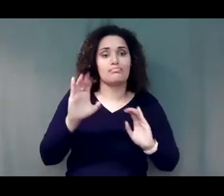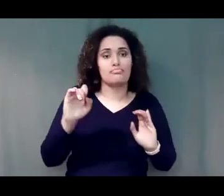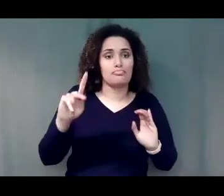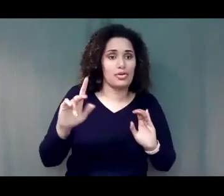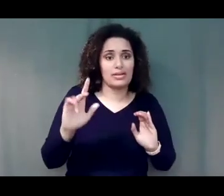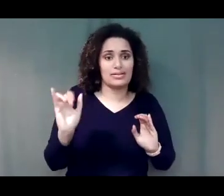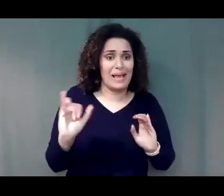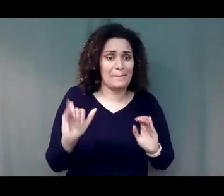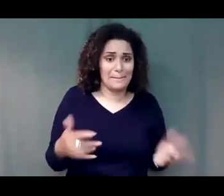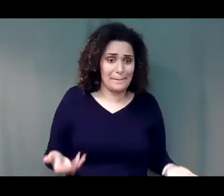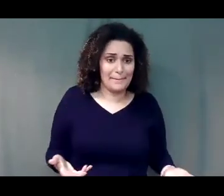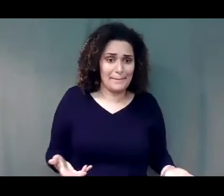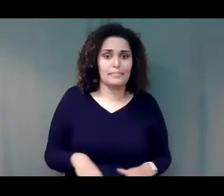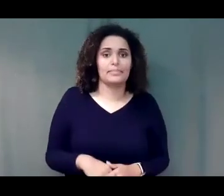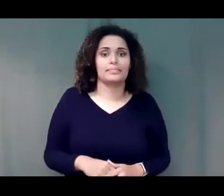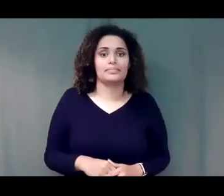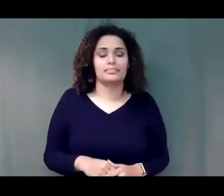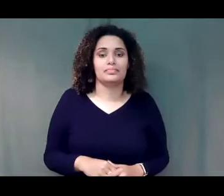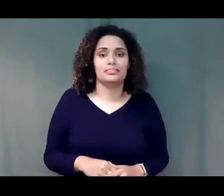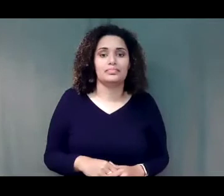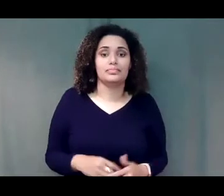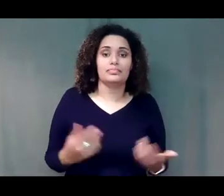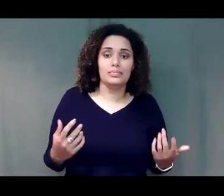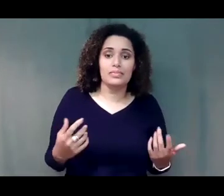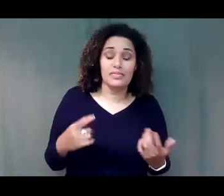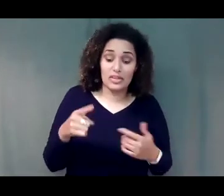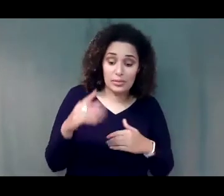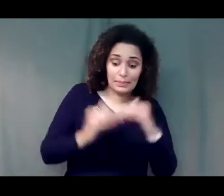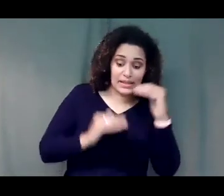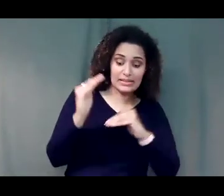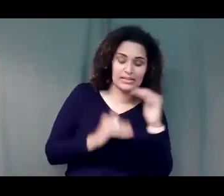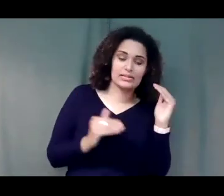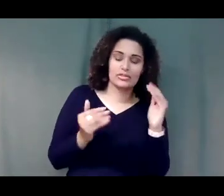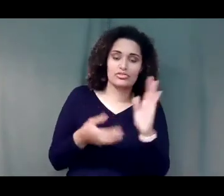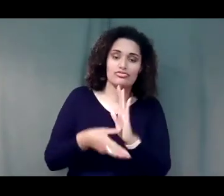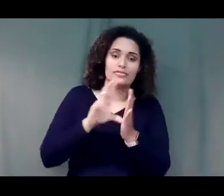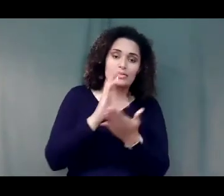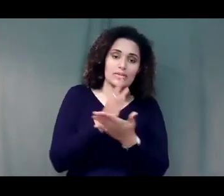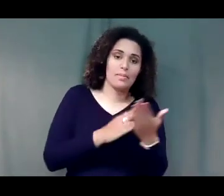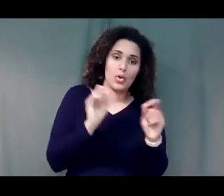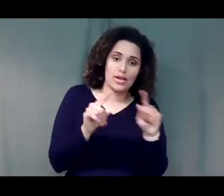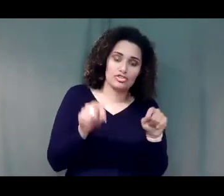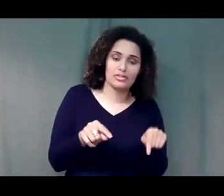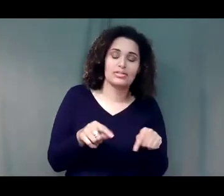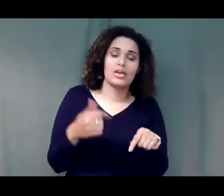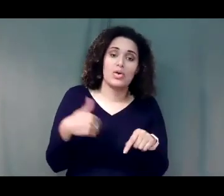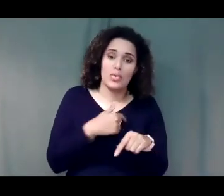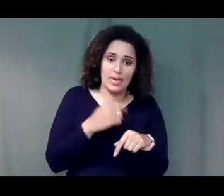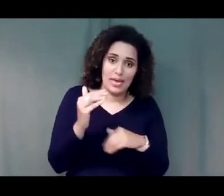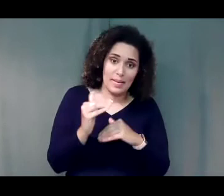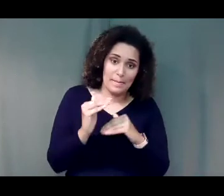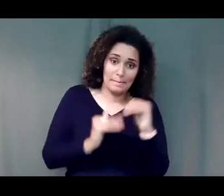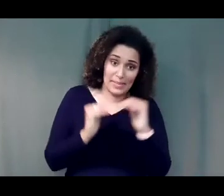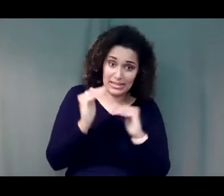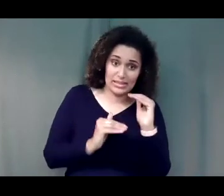bricks. And when you're building, it's just going over some of the questions we get a lot. When you're building and there's loose straw